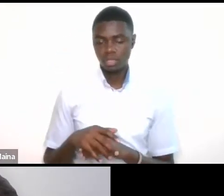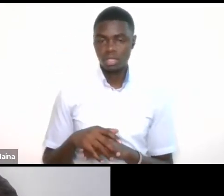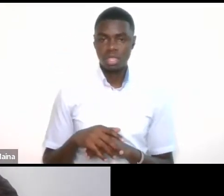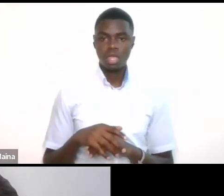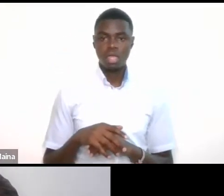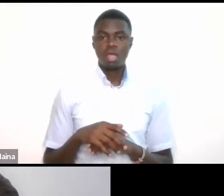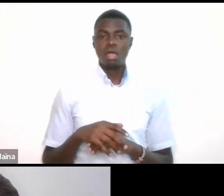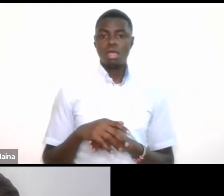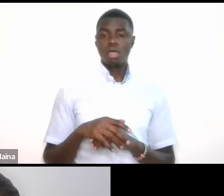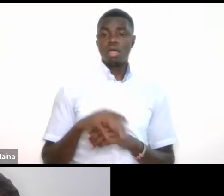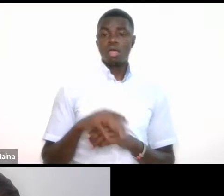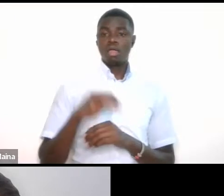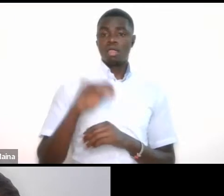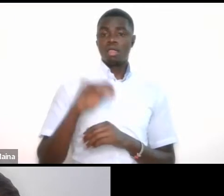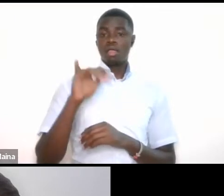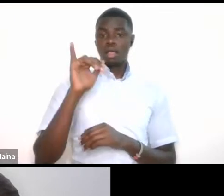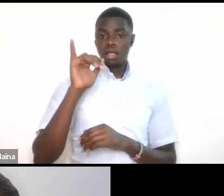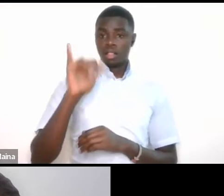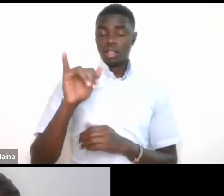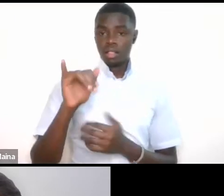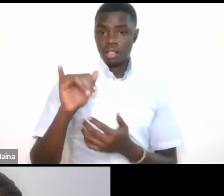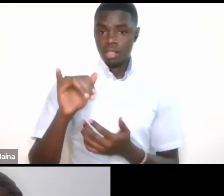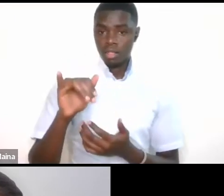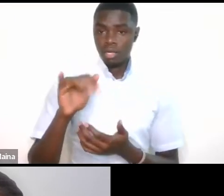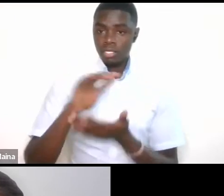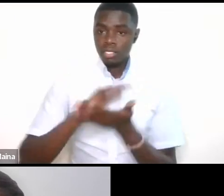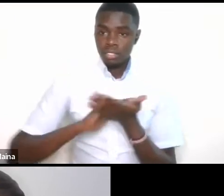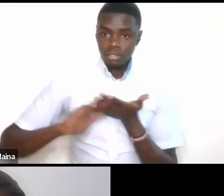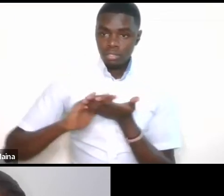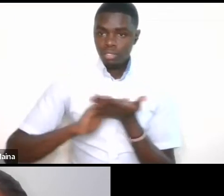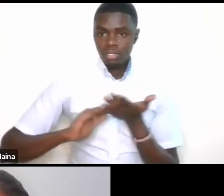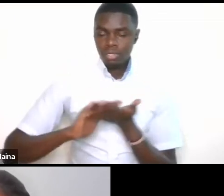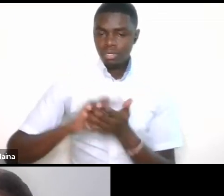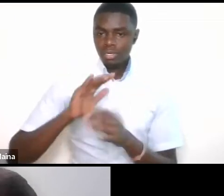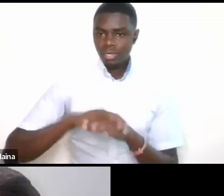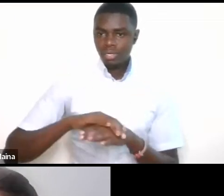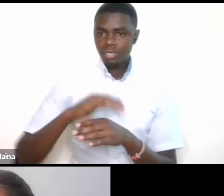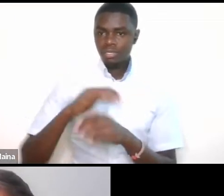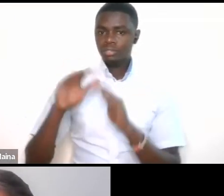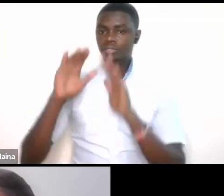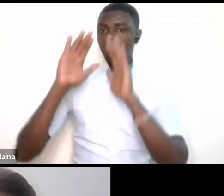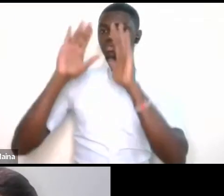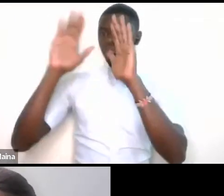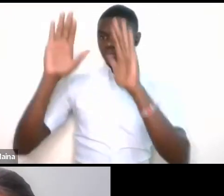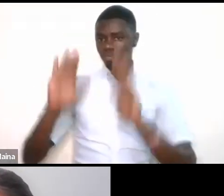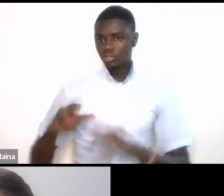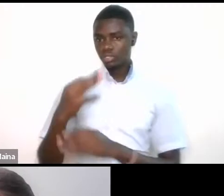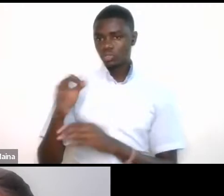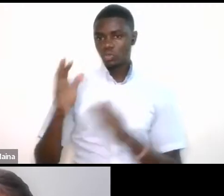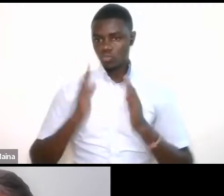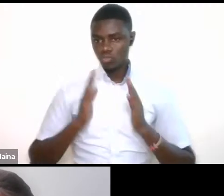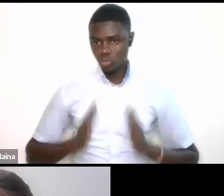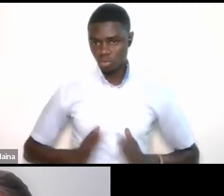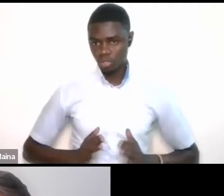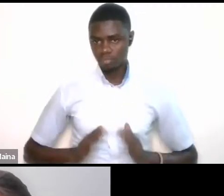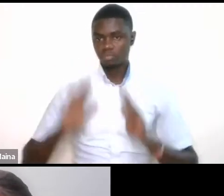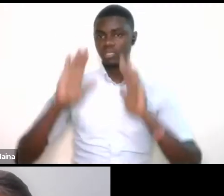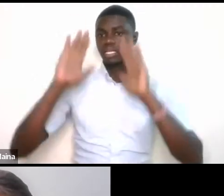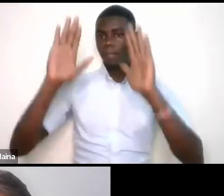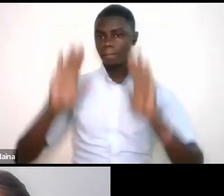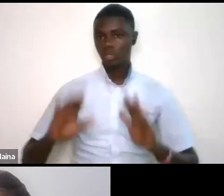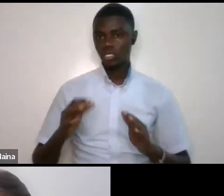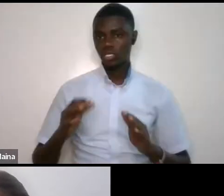that basically is based on the essence of being human. And the essence of being human is love.